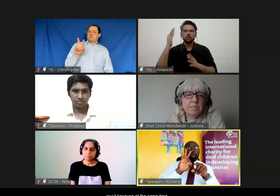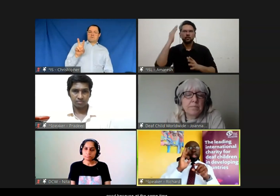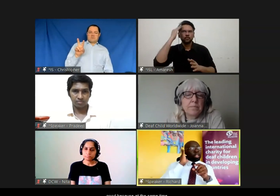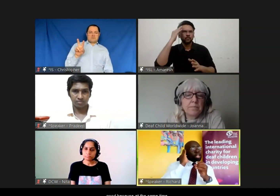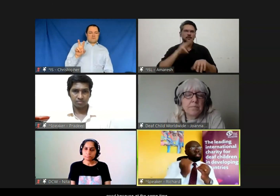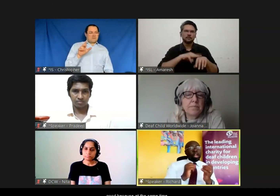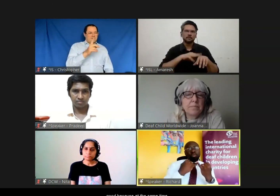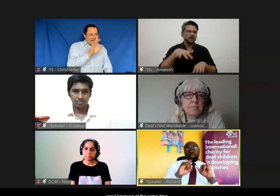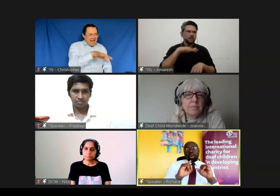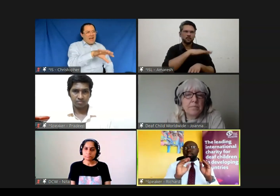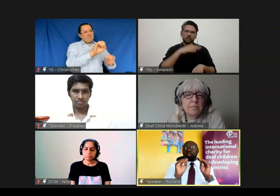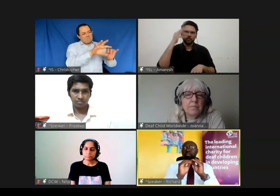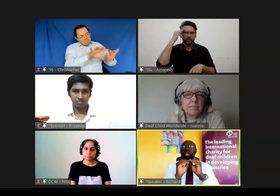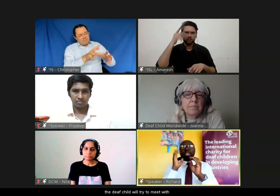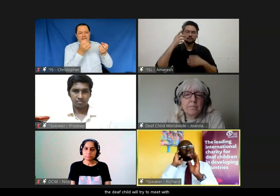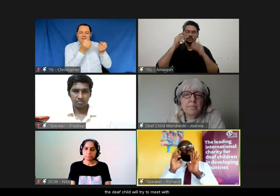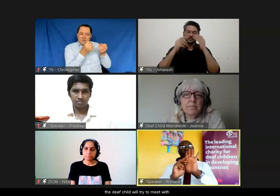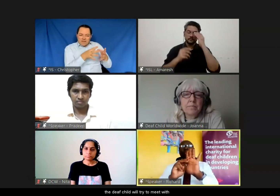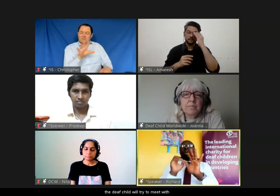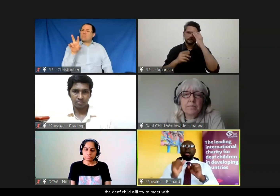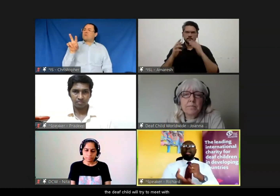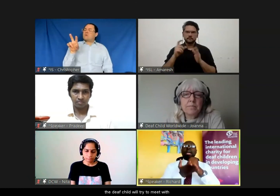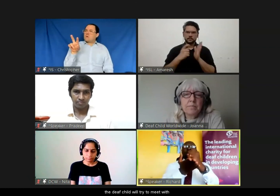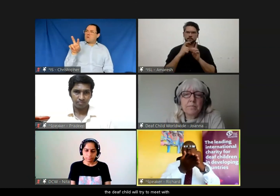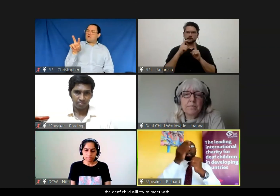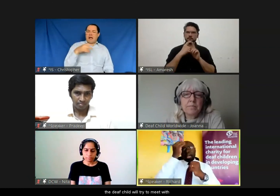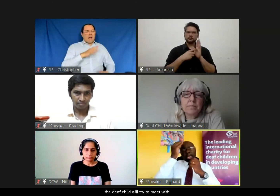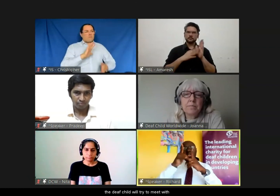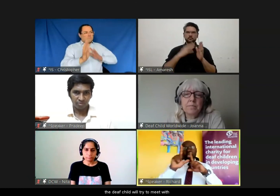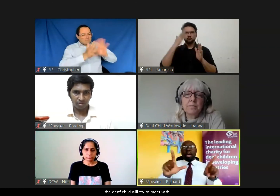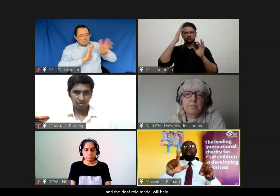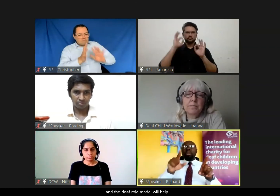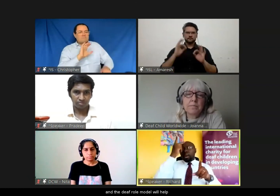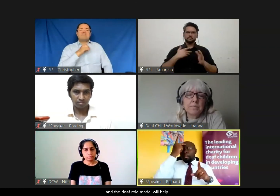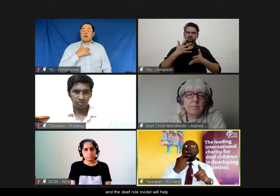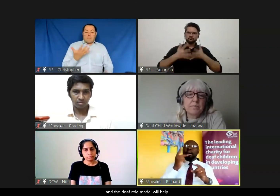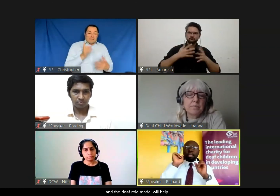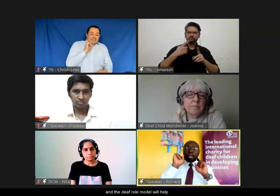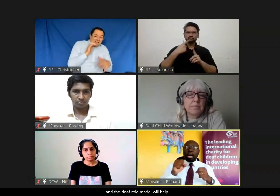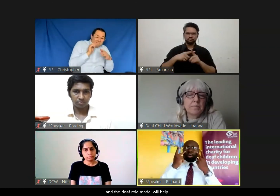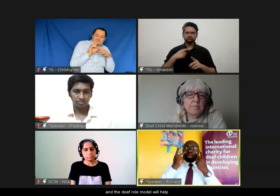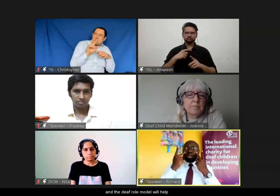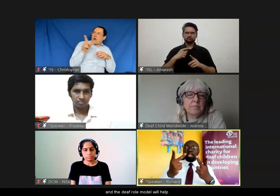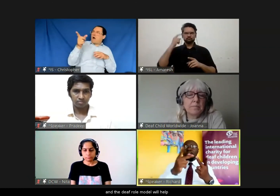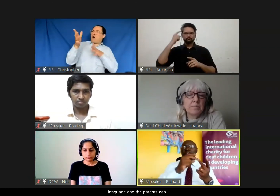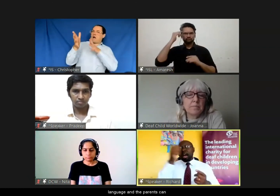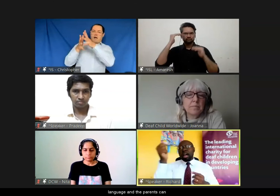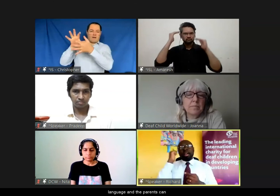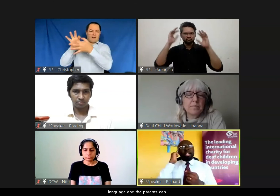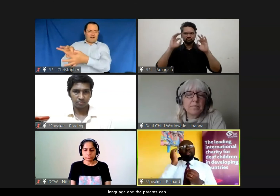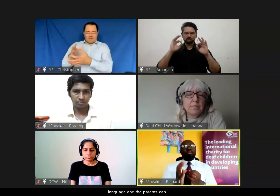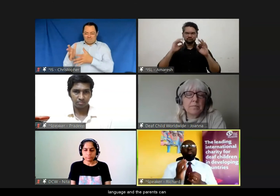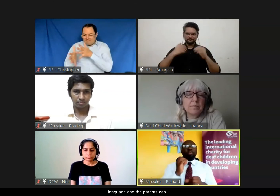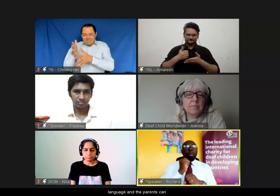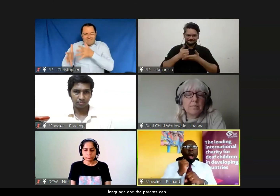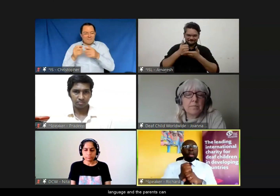good because at the same time, the deaf child will try to meet with this deaf role model, and the deaf role model will help the child learn the language. And the